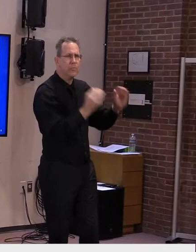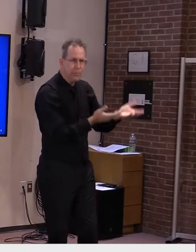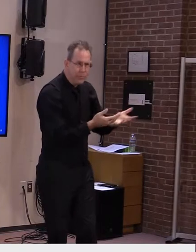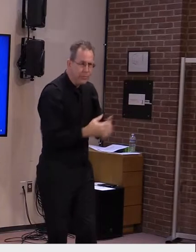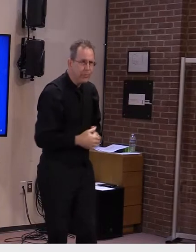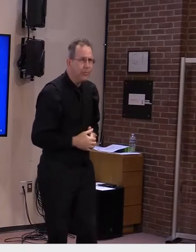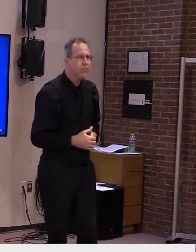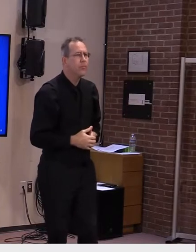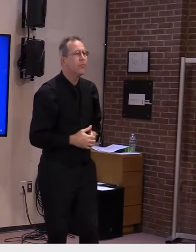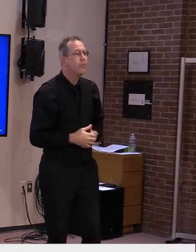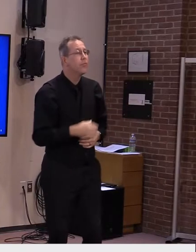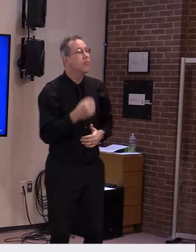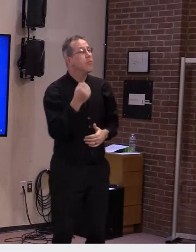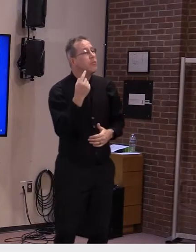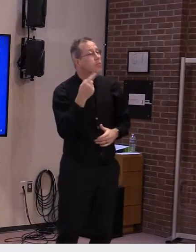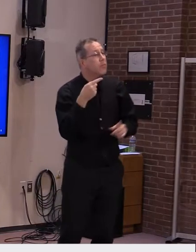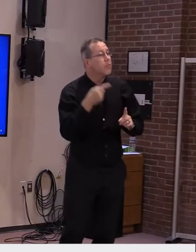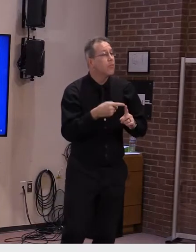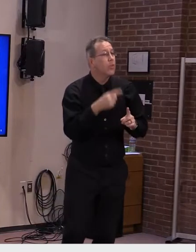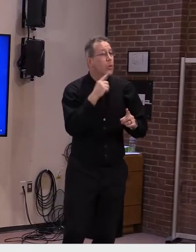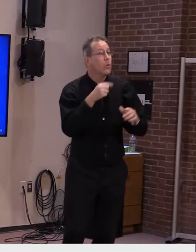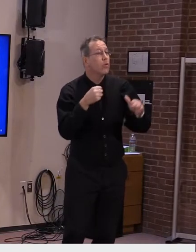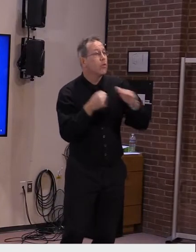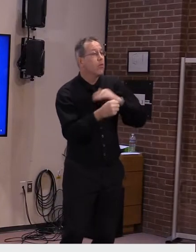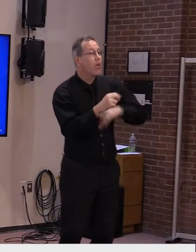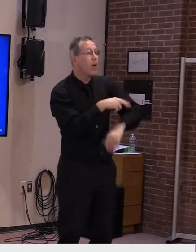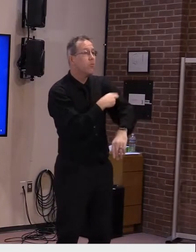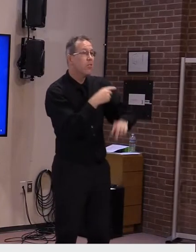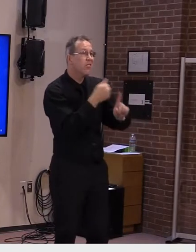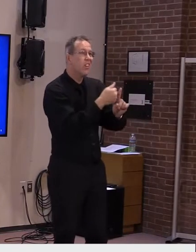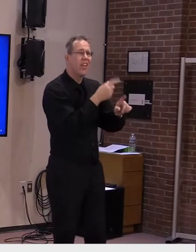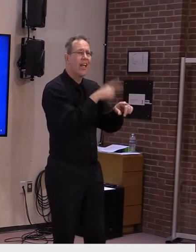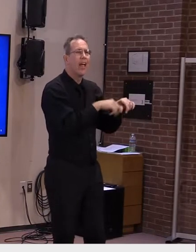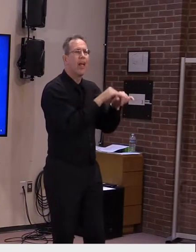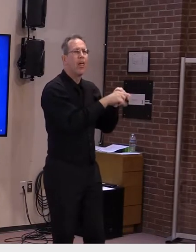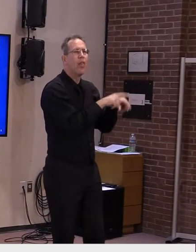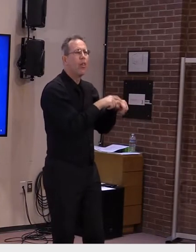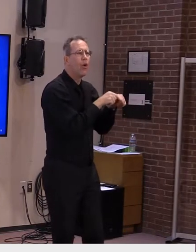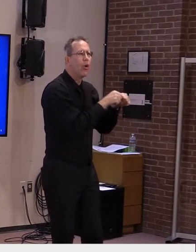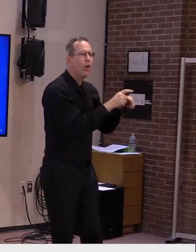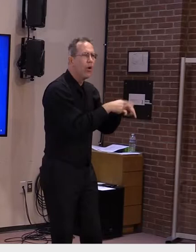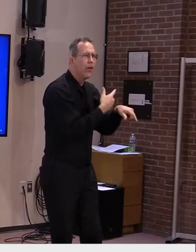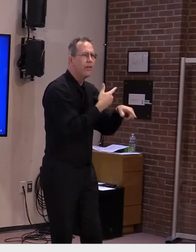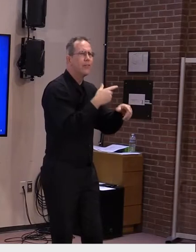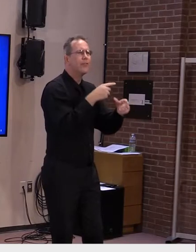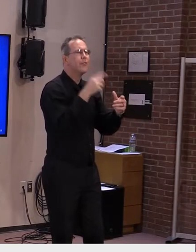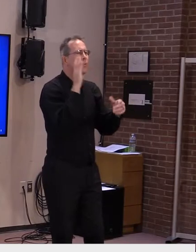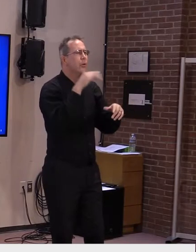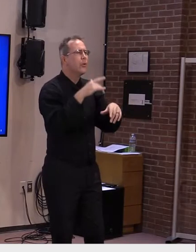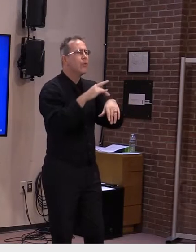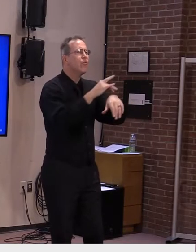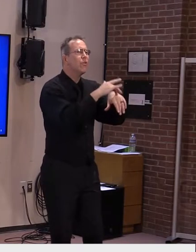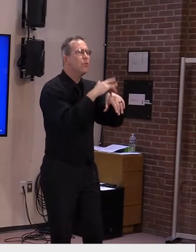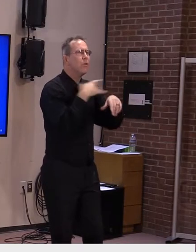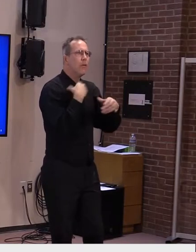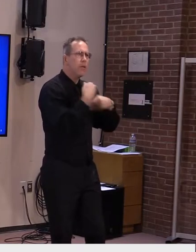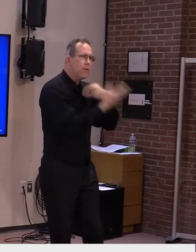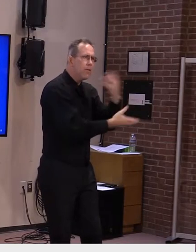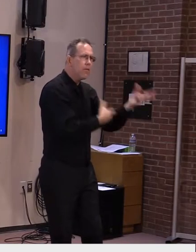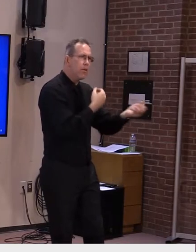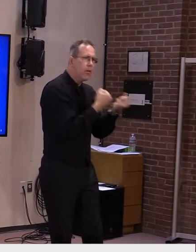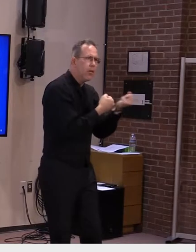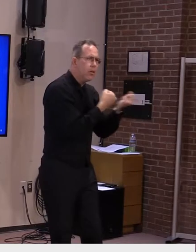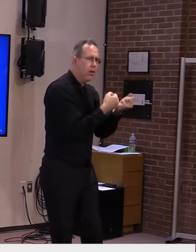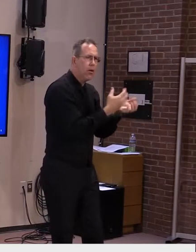And they're spending longer in the hospital on average as well, consuming more hospital resources. So critical for those that are not